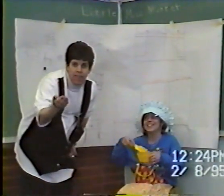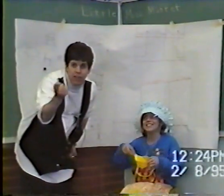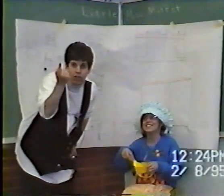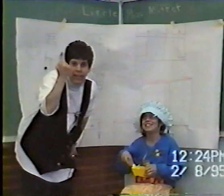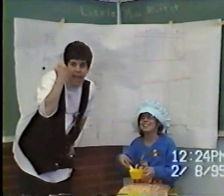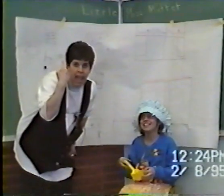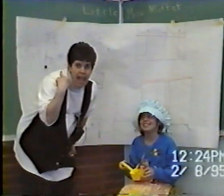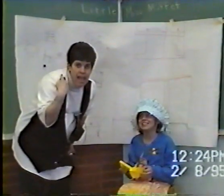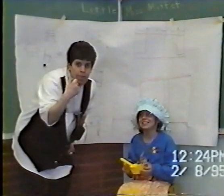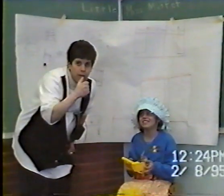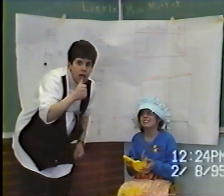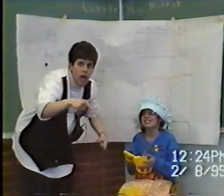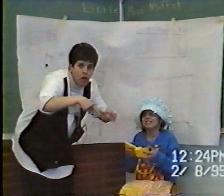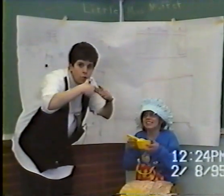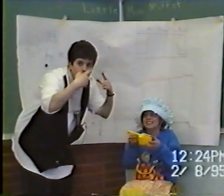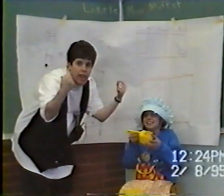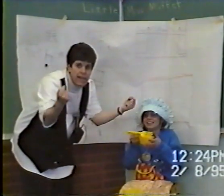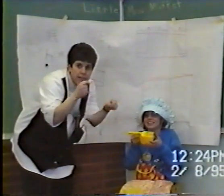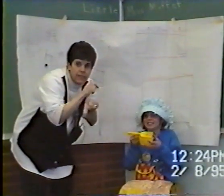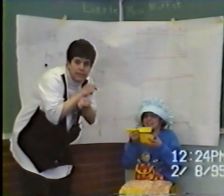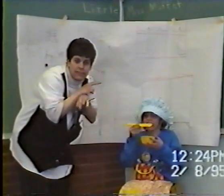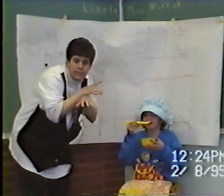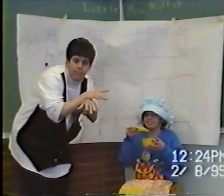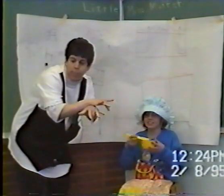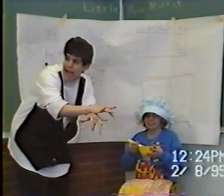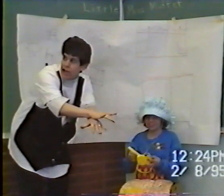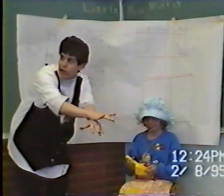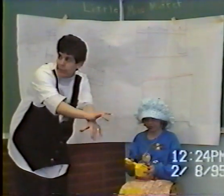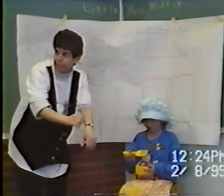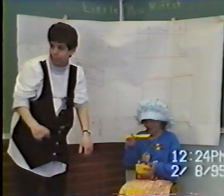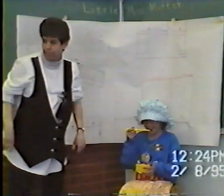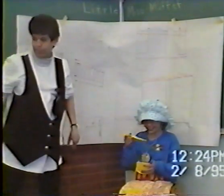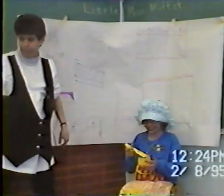There came a great spider.